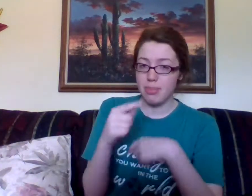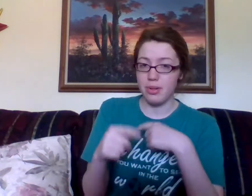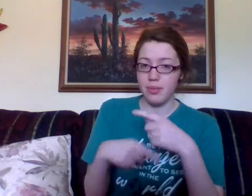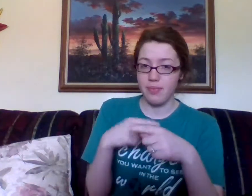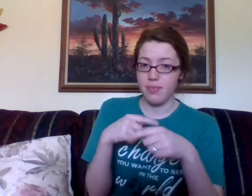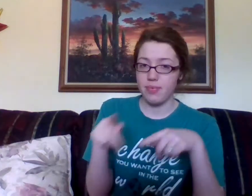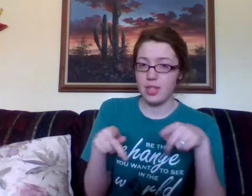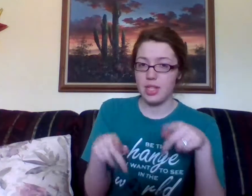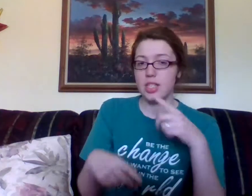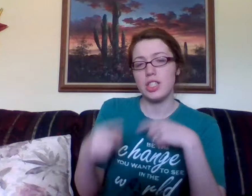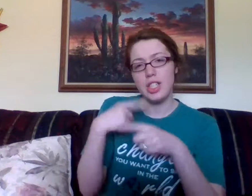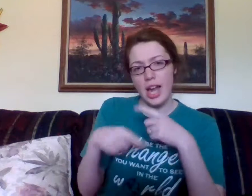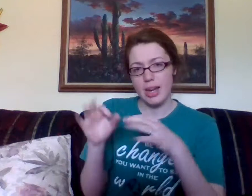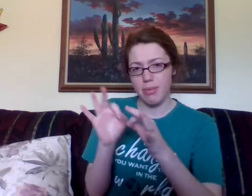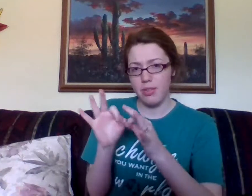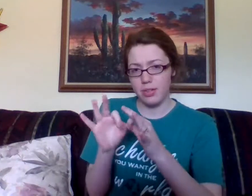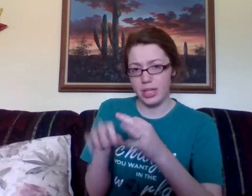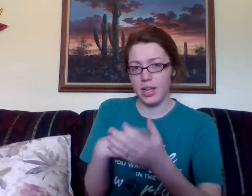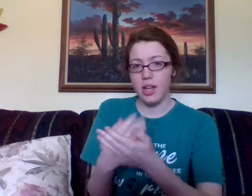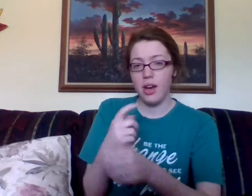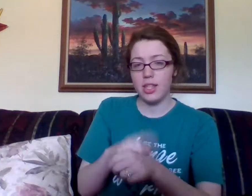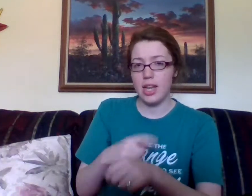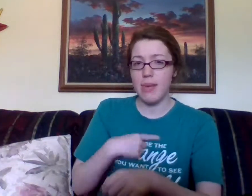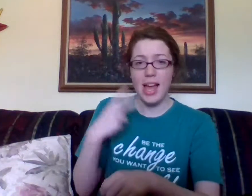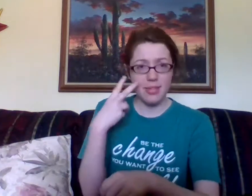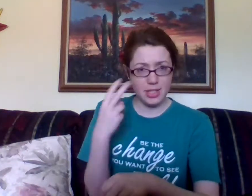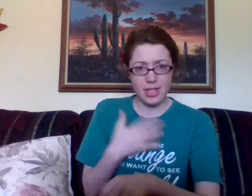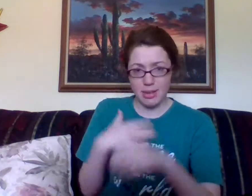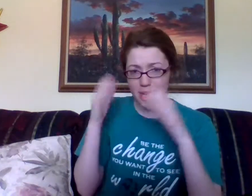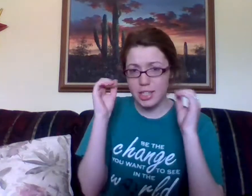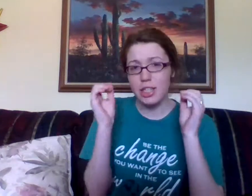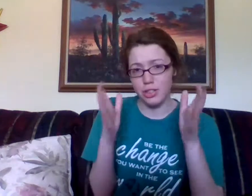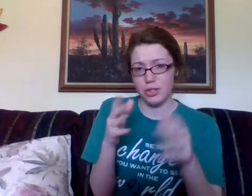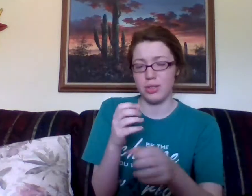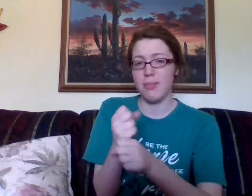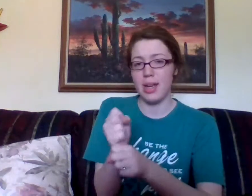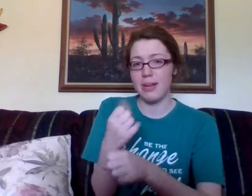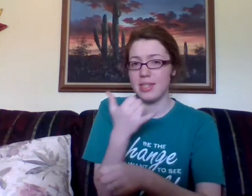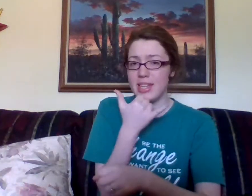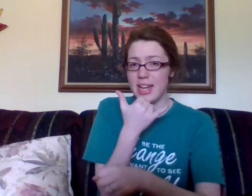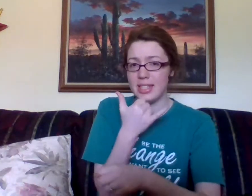people sign perfectly all the time? I have seen my teachers make mistakes